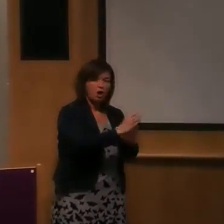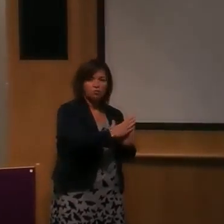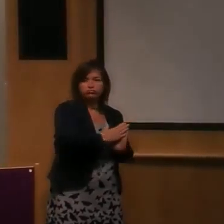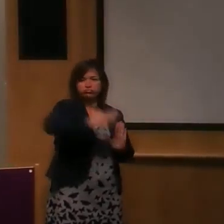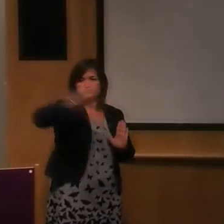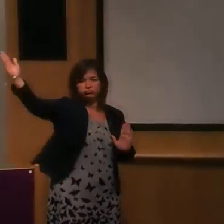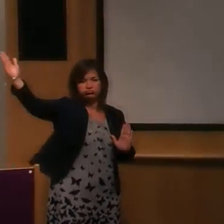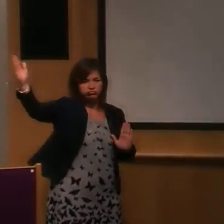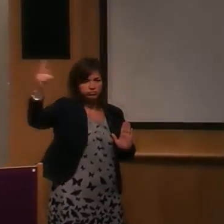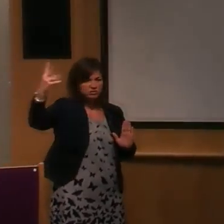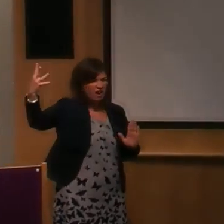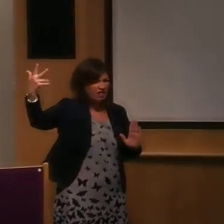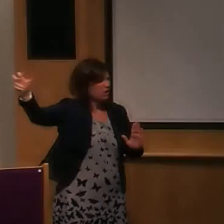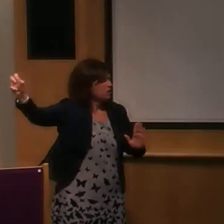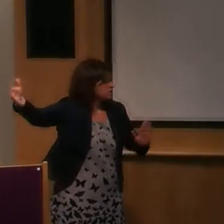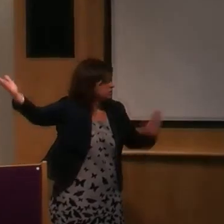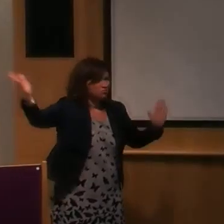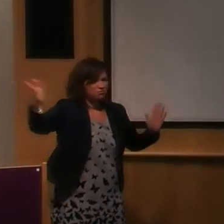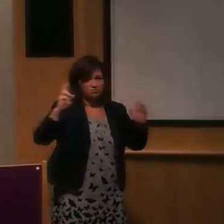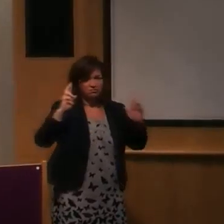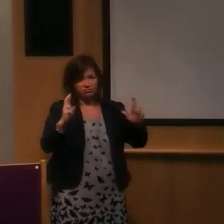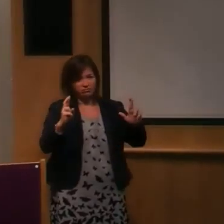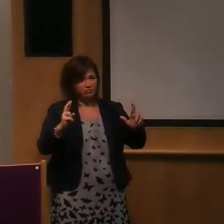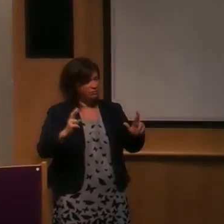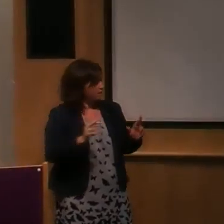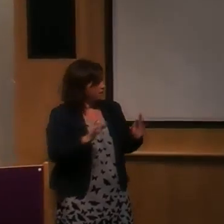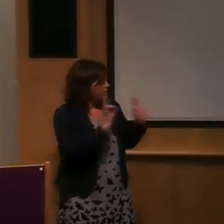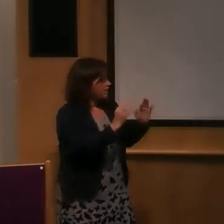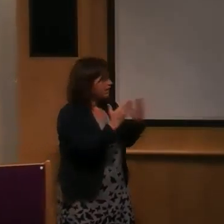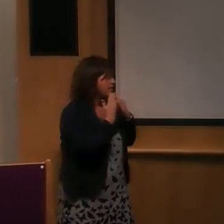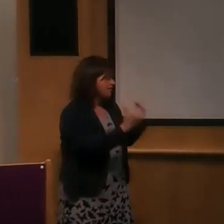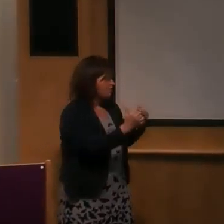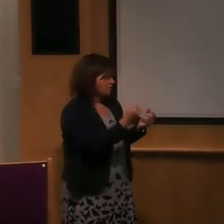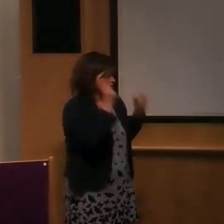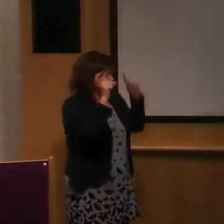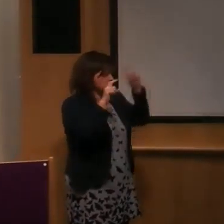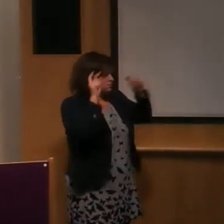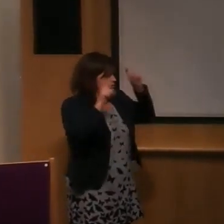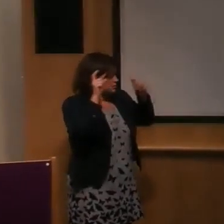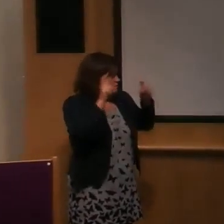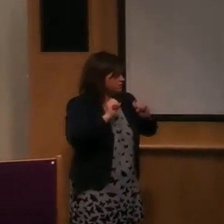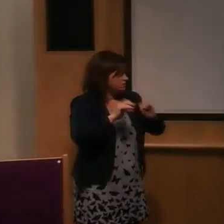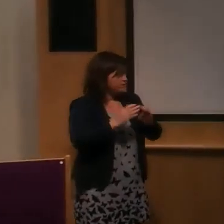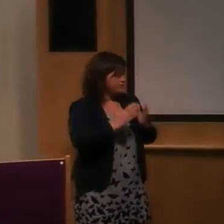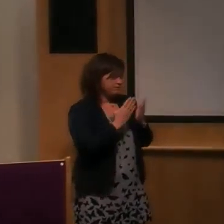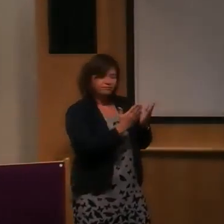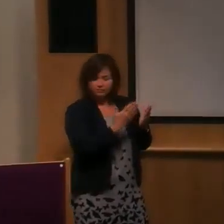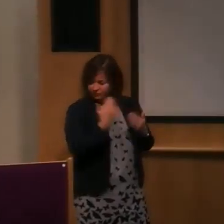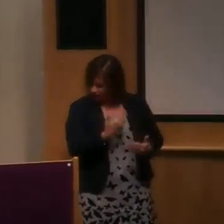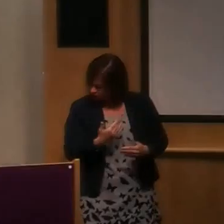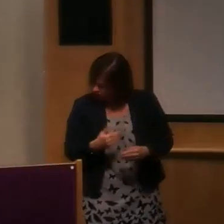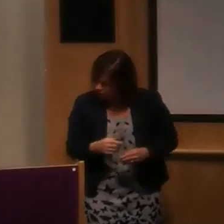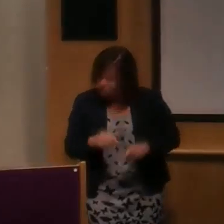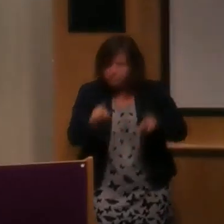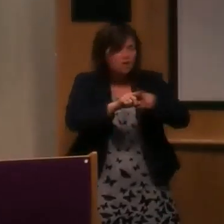achievement. It is vital. Hopefully this project can run from birth to, as you say, 25 years.